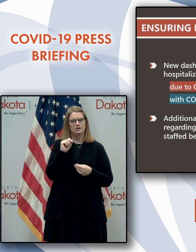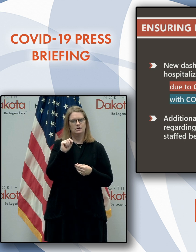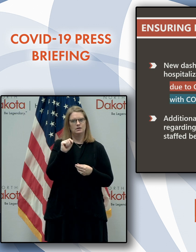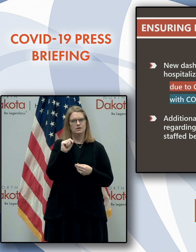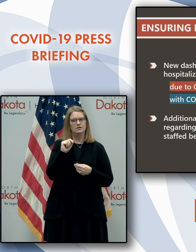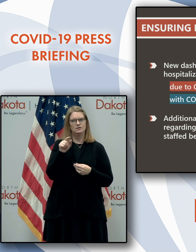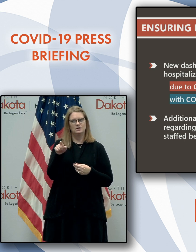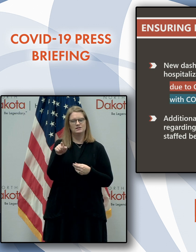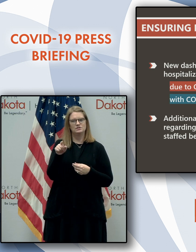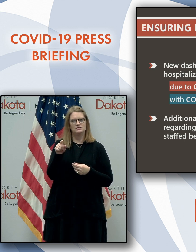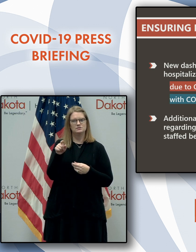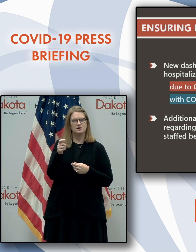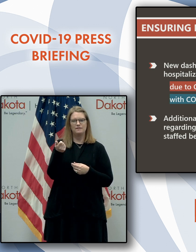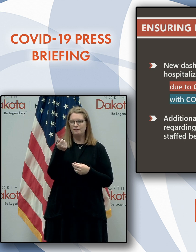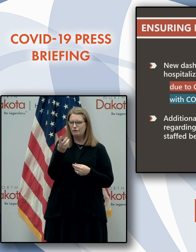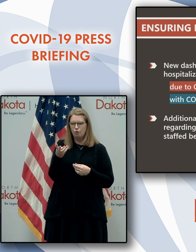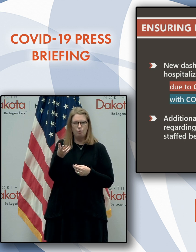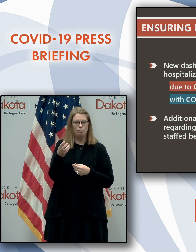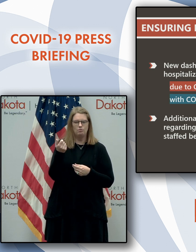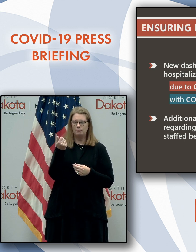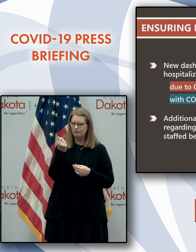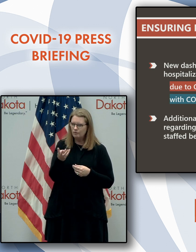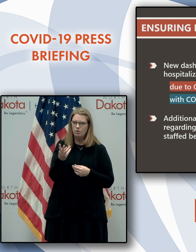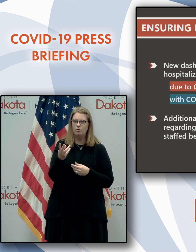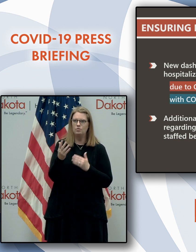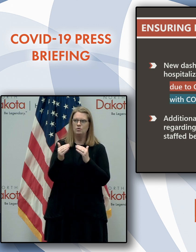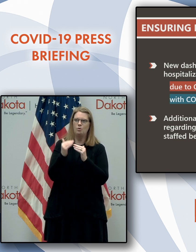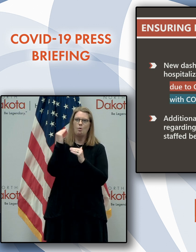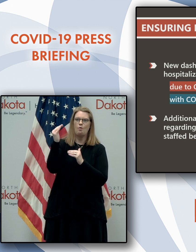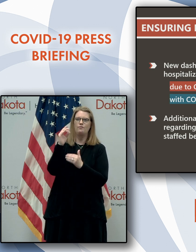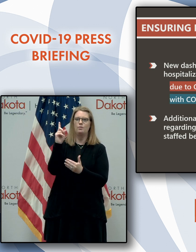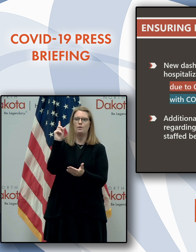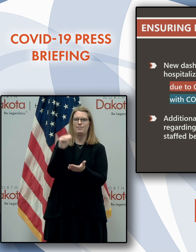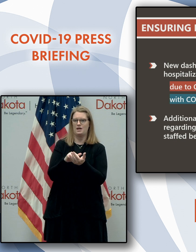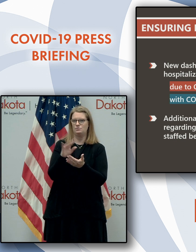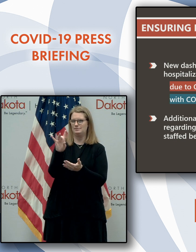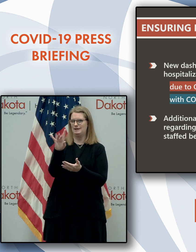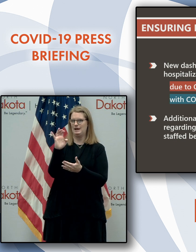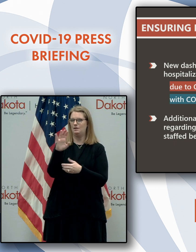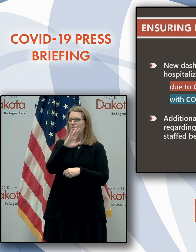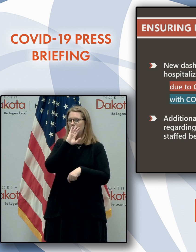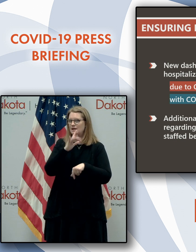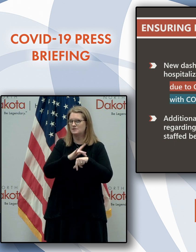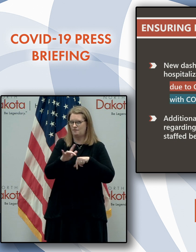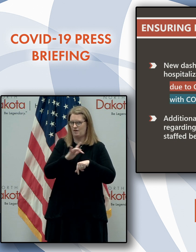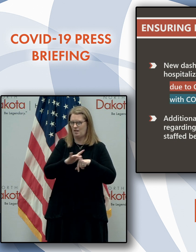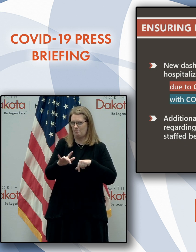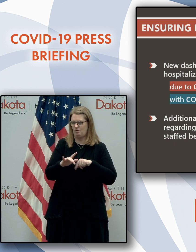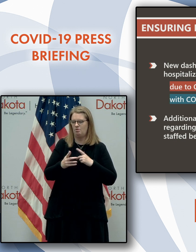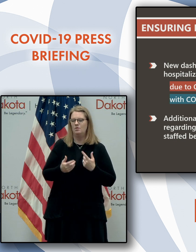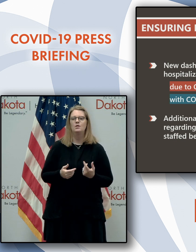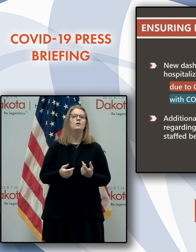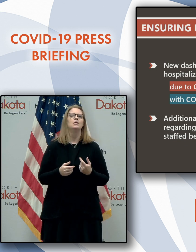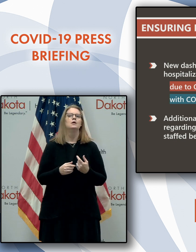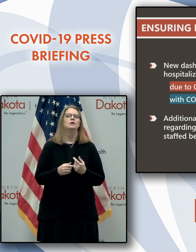represents a small fraction of the over 1,800 beds that we have available in the